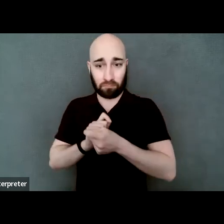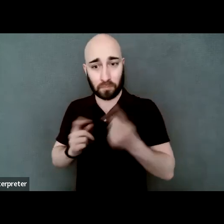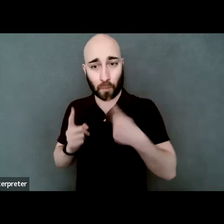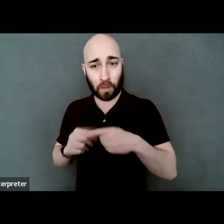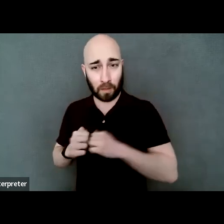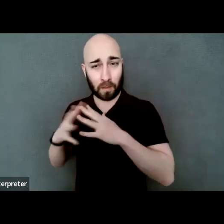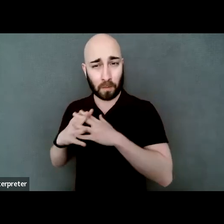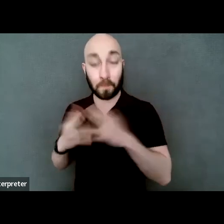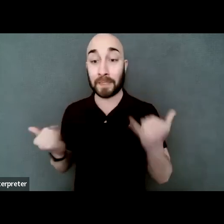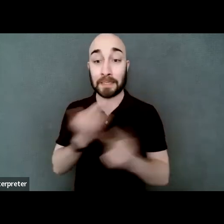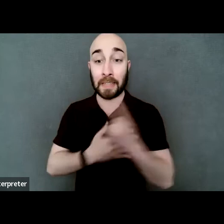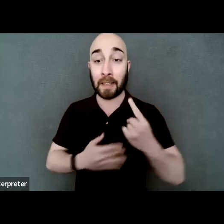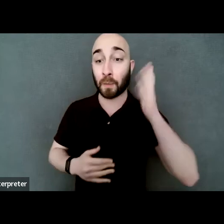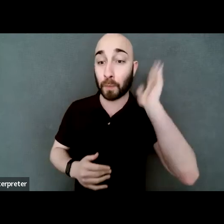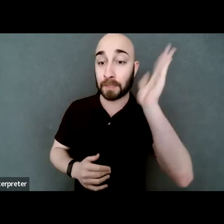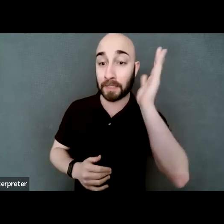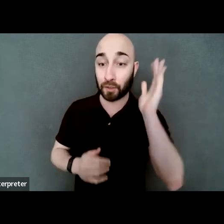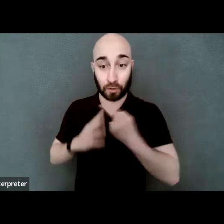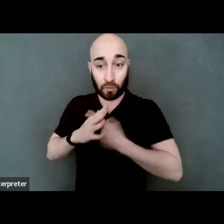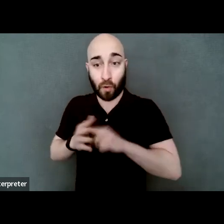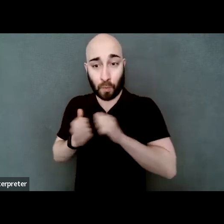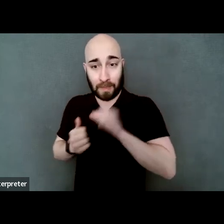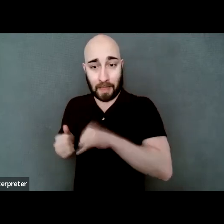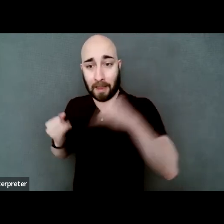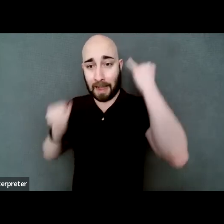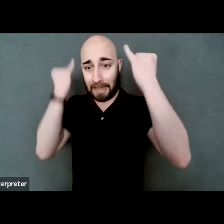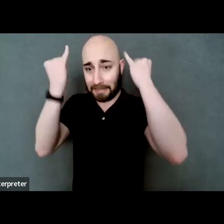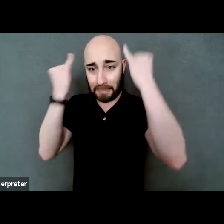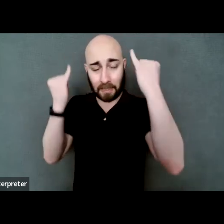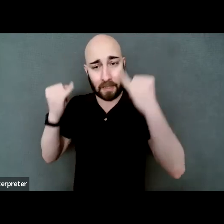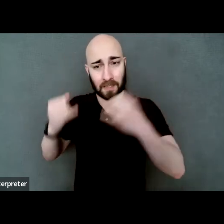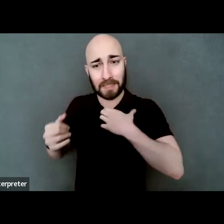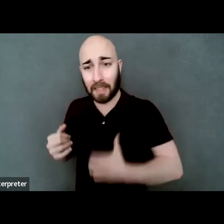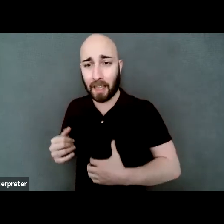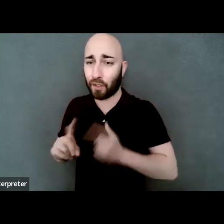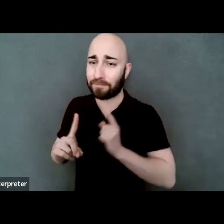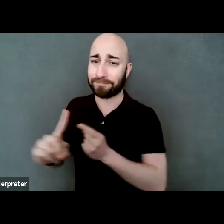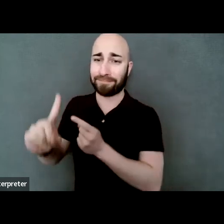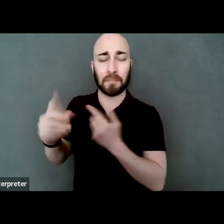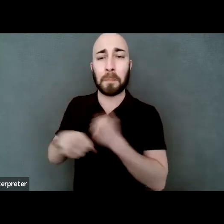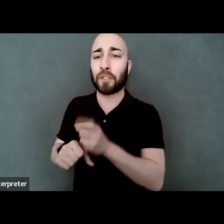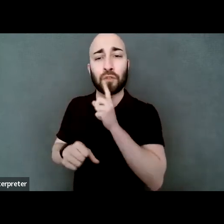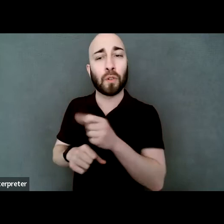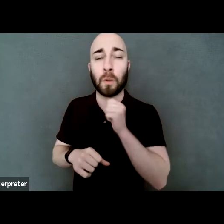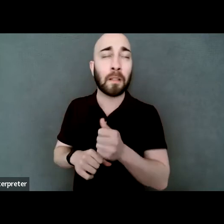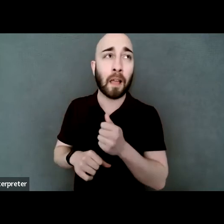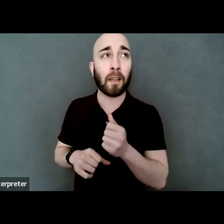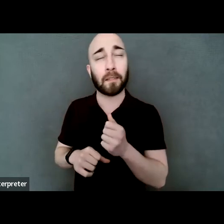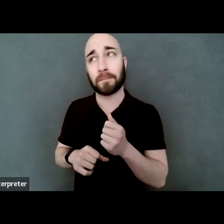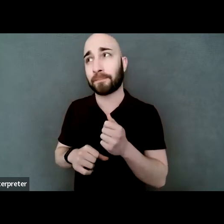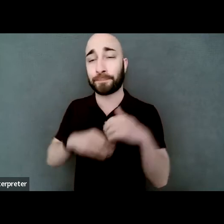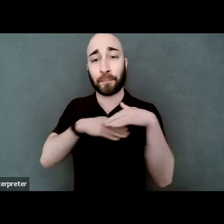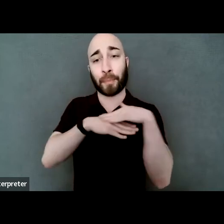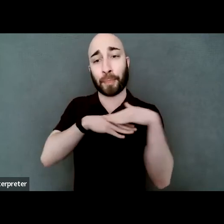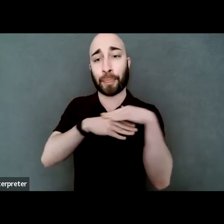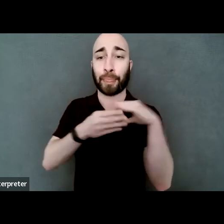presentation today began with that fervent and desire to make sure that we were not just doing work that would